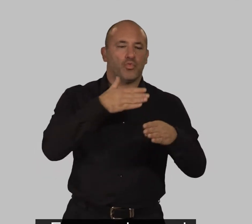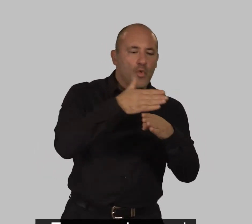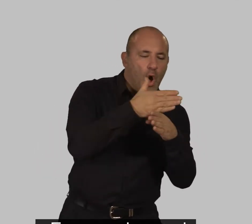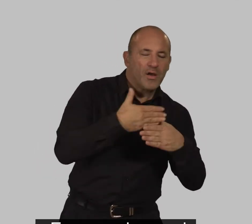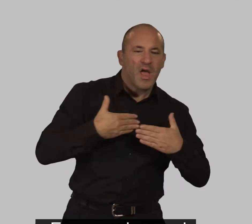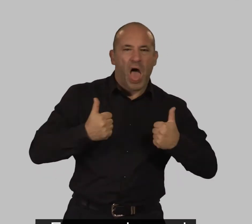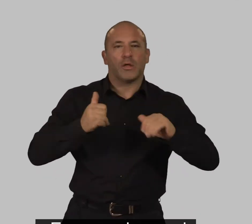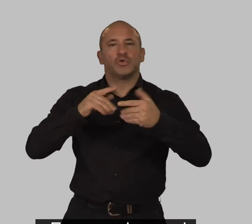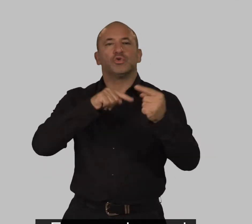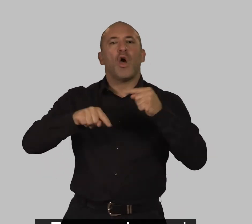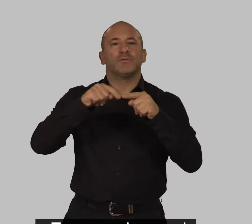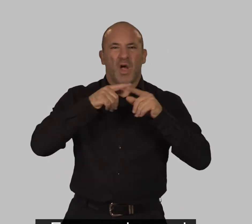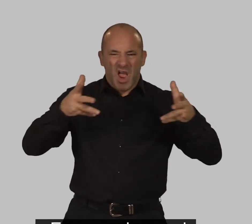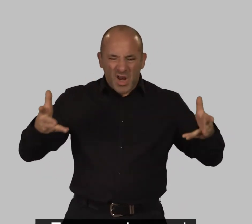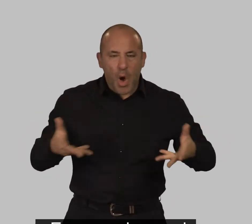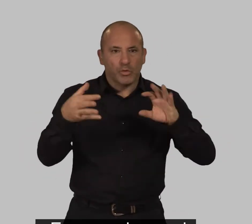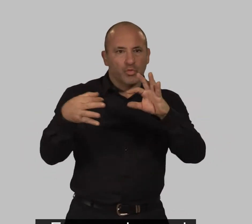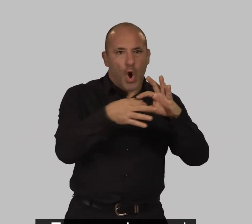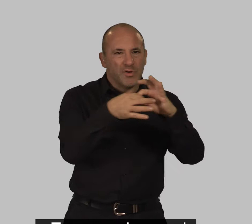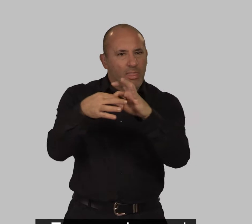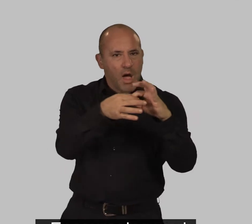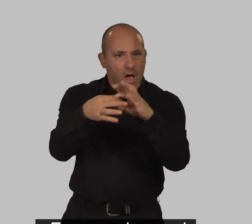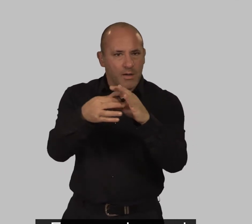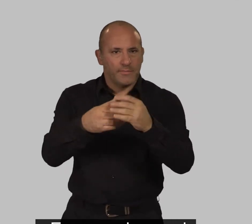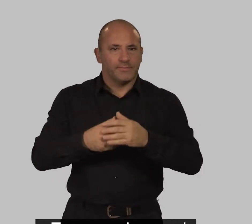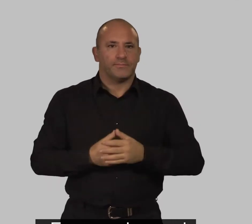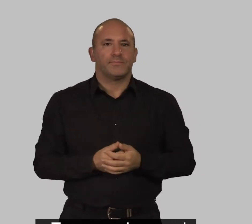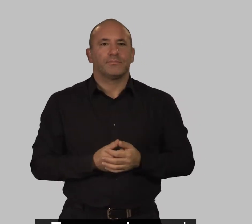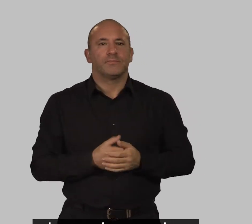encouraging work and health services to join up,